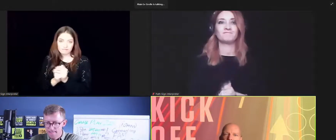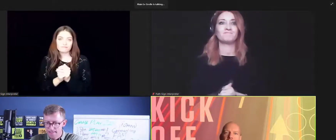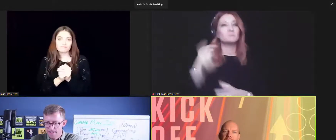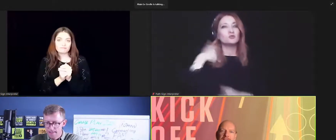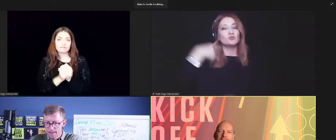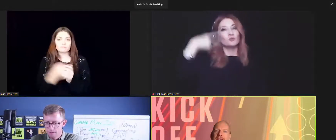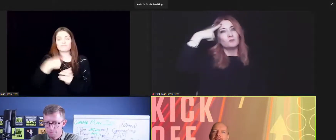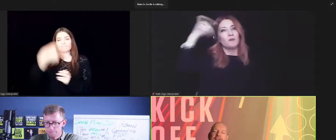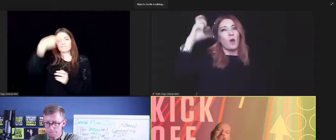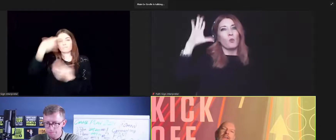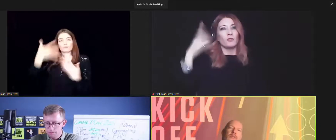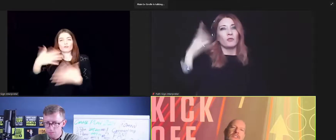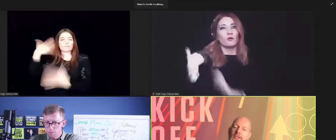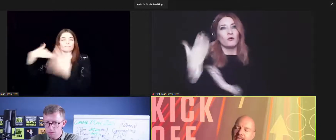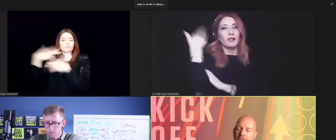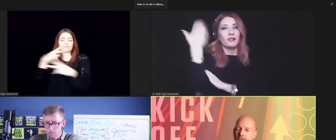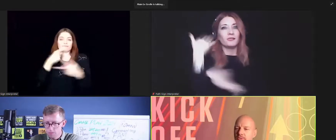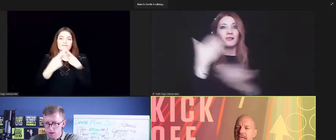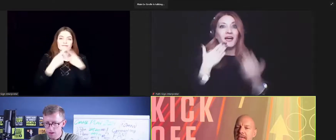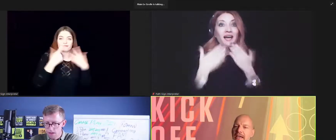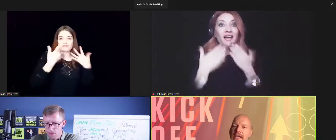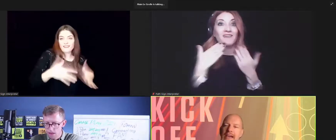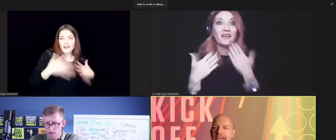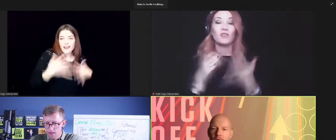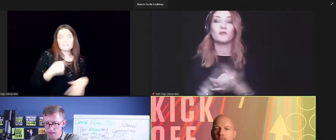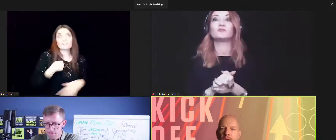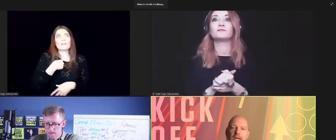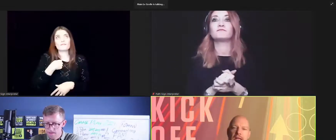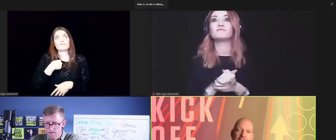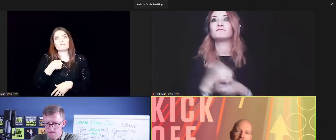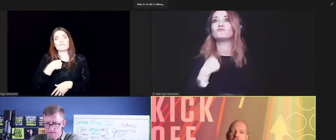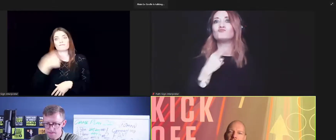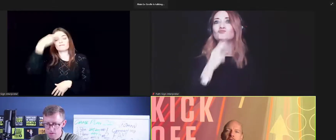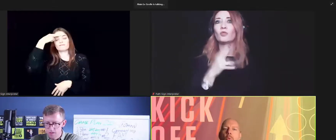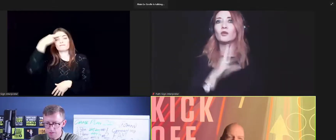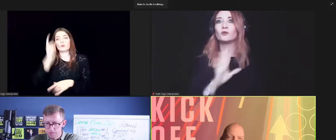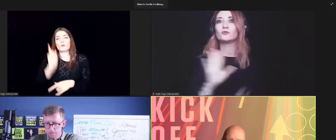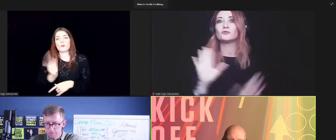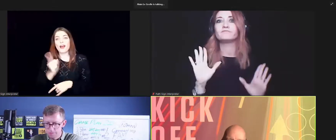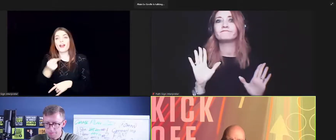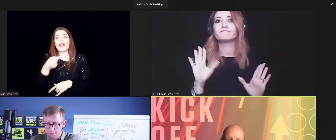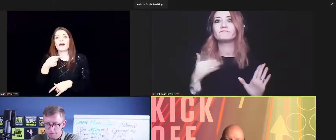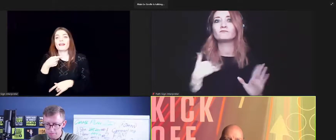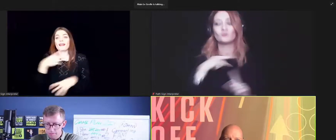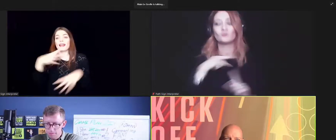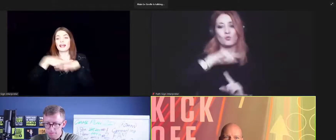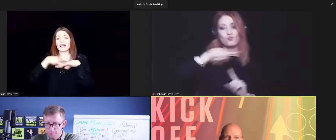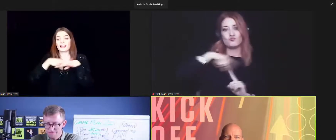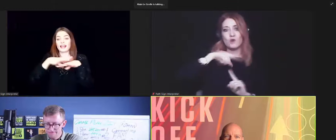very inspired. And I was asking to you to say, hey, I don't want a wow,